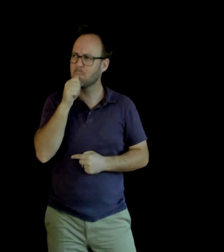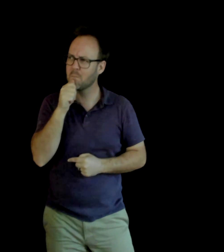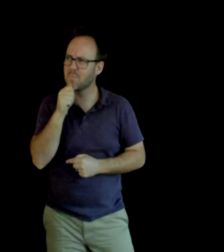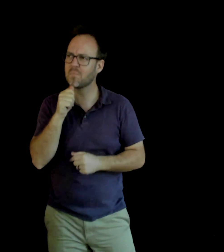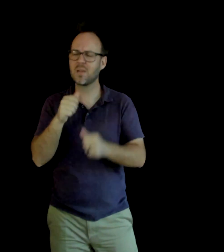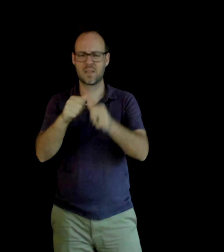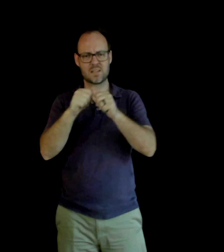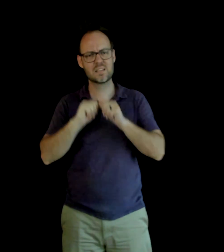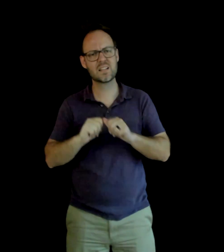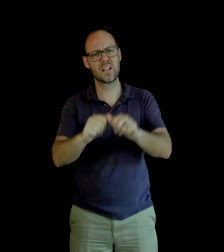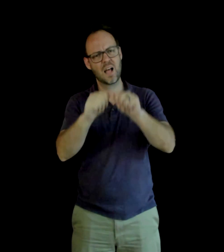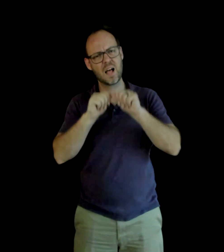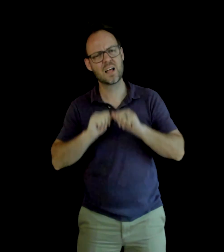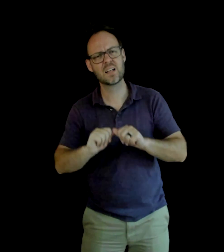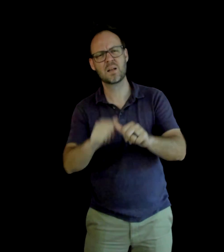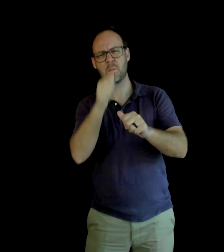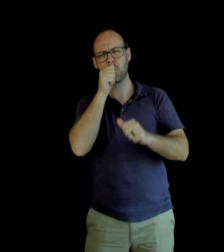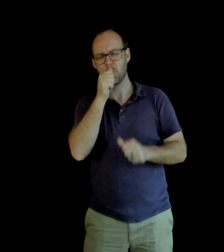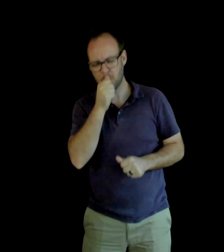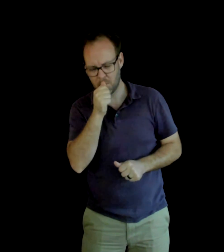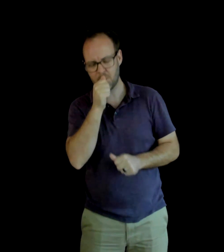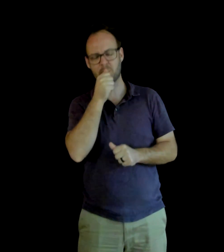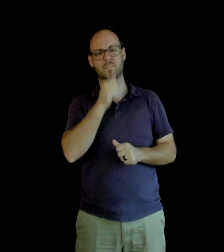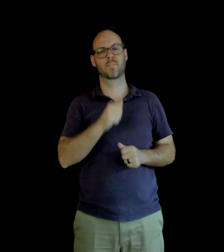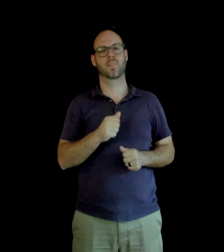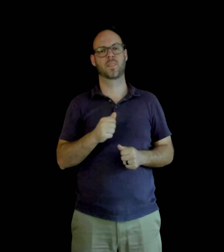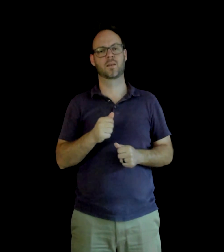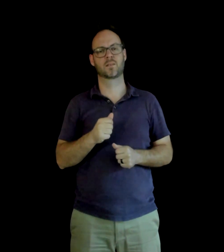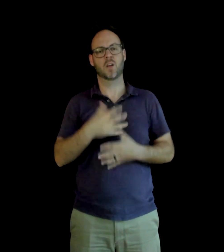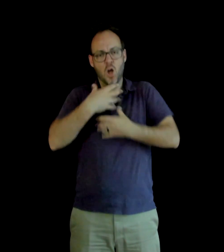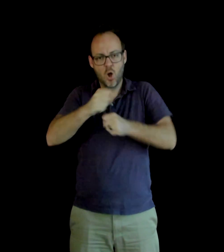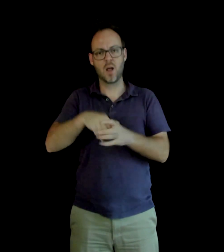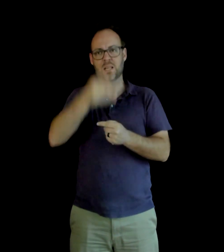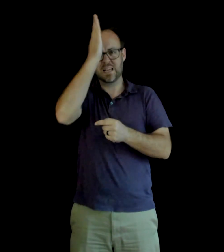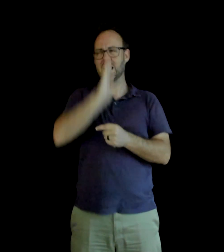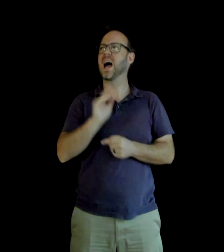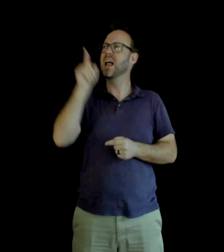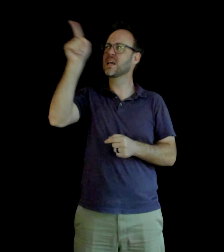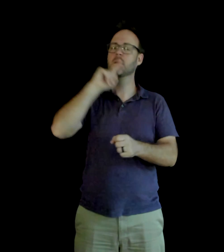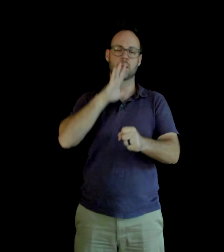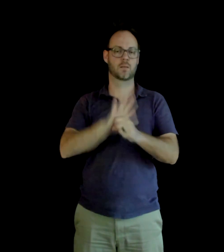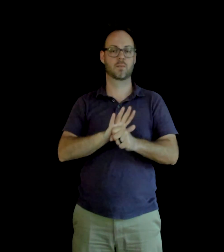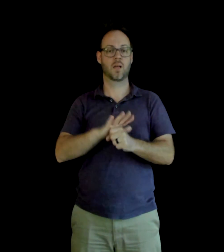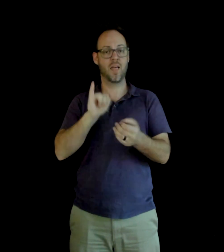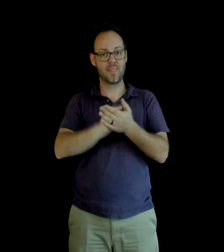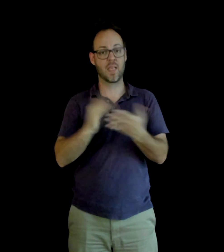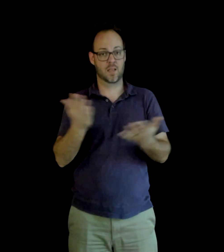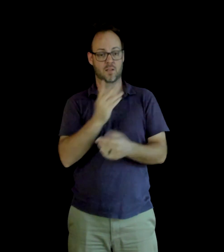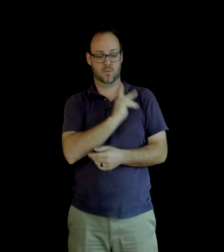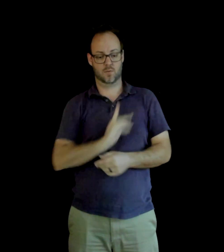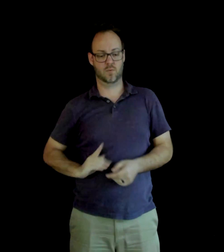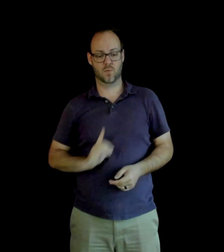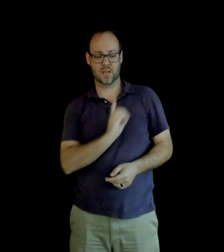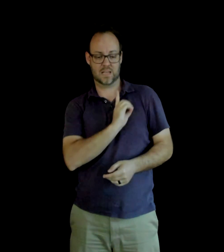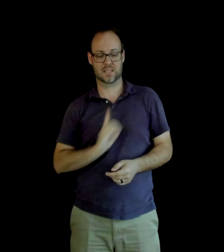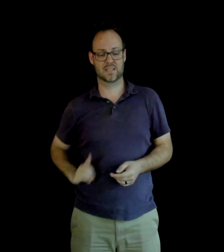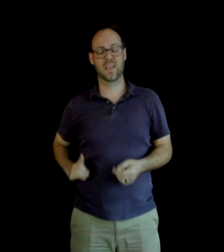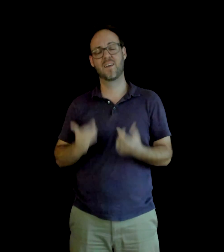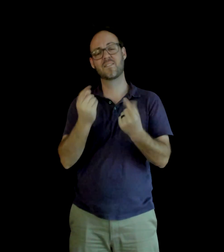patiently endure. You actively trust in God and his promises. That's what King David was doing in